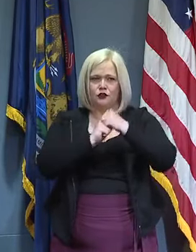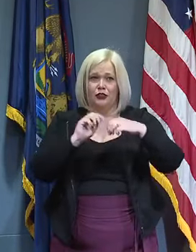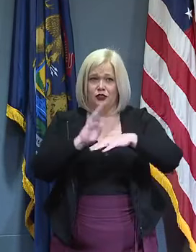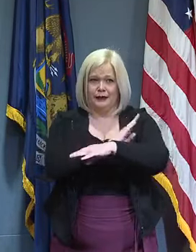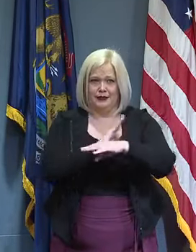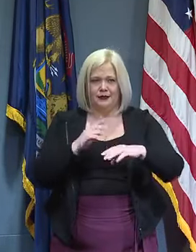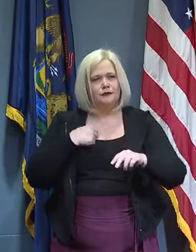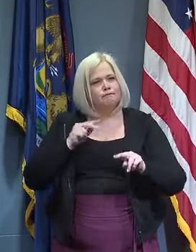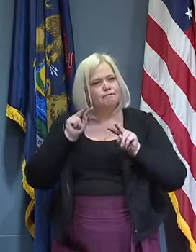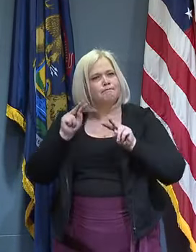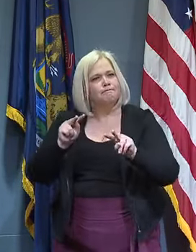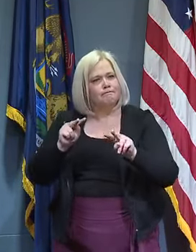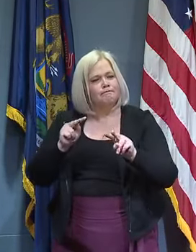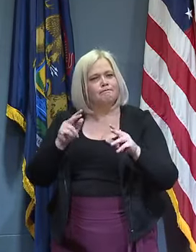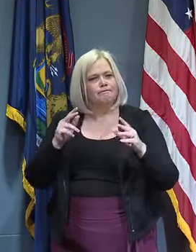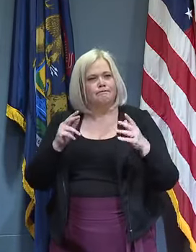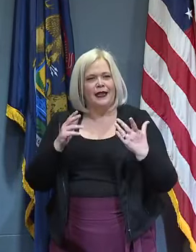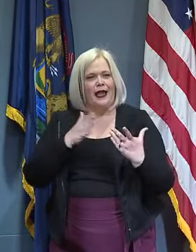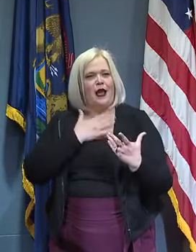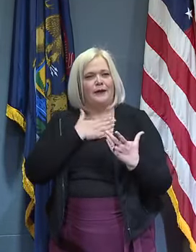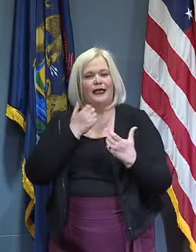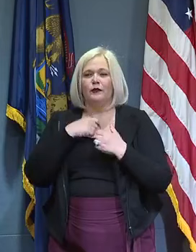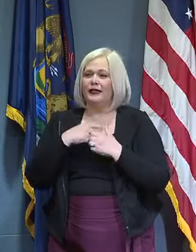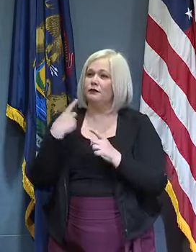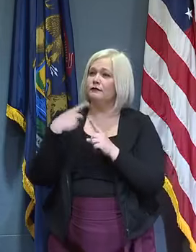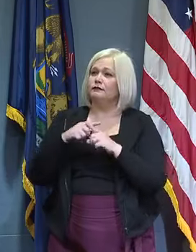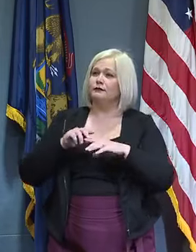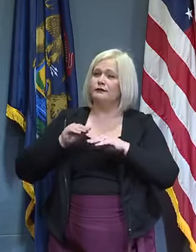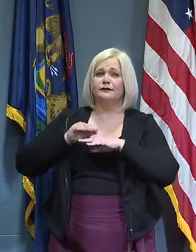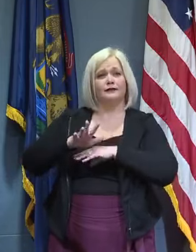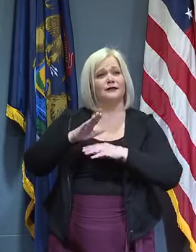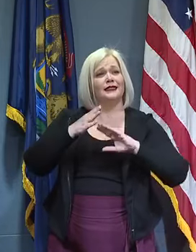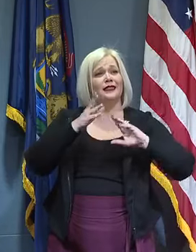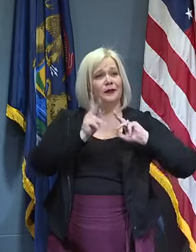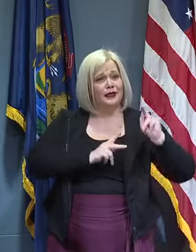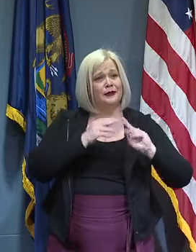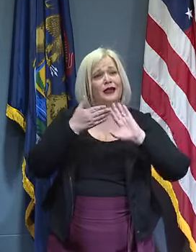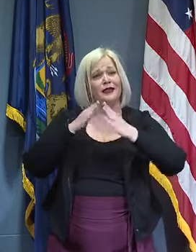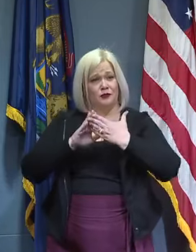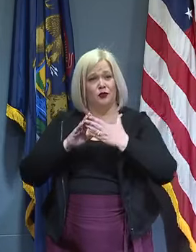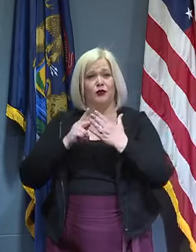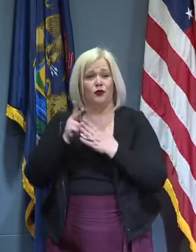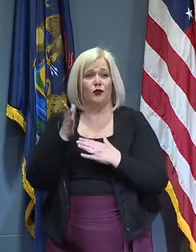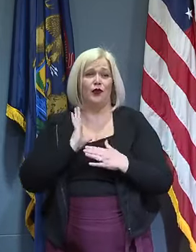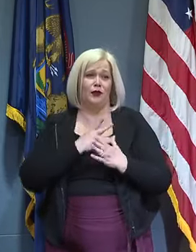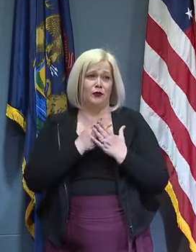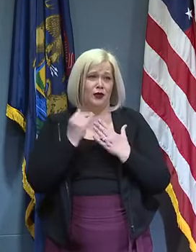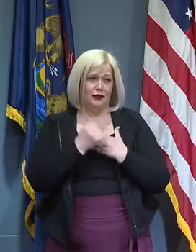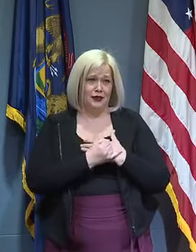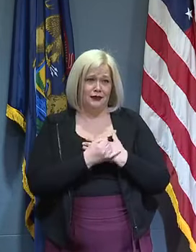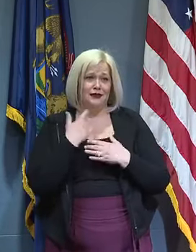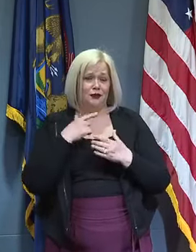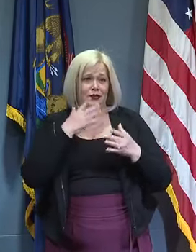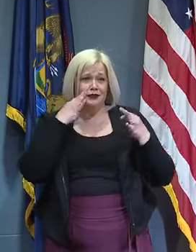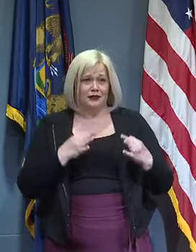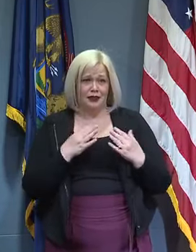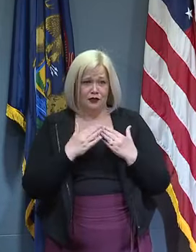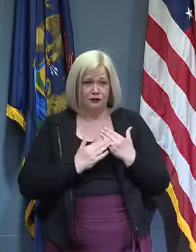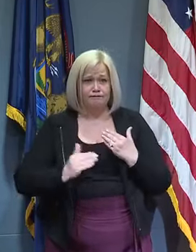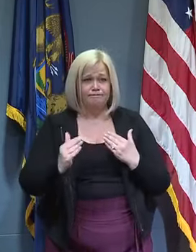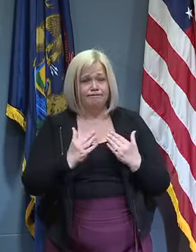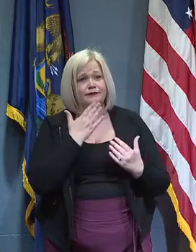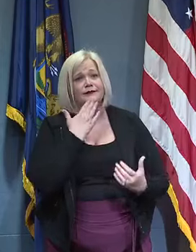looking forward to getting back to positively impacting people in communities through the projects we build. Thank you.